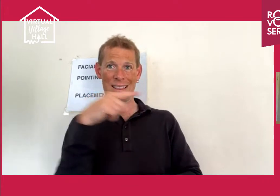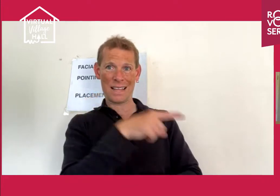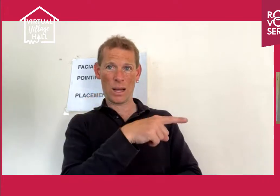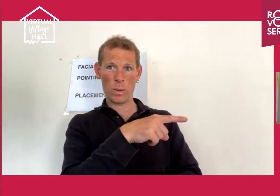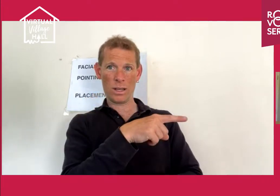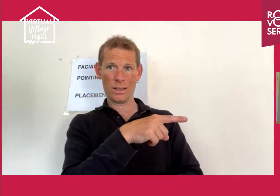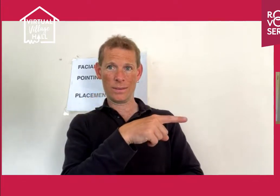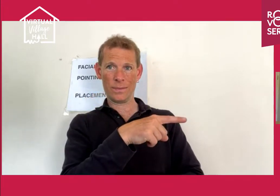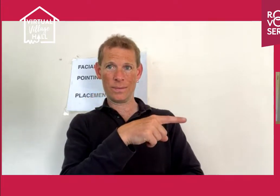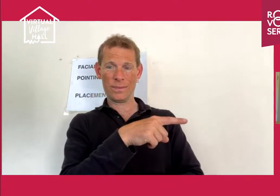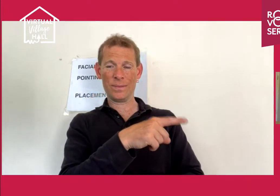So Amy's there,